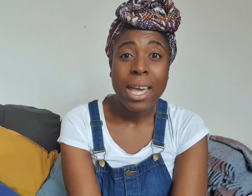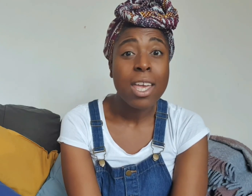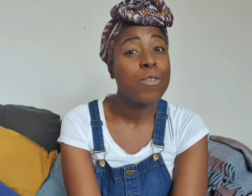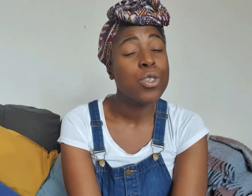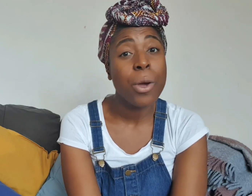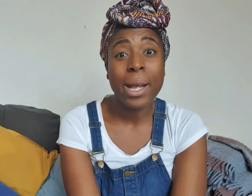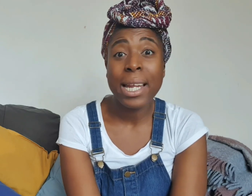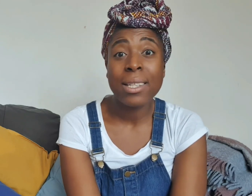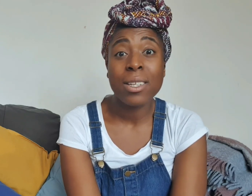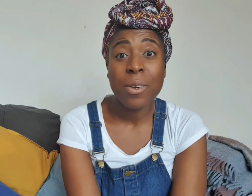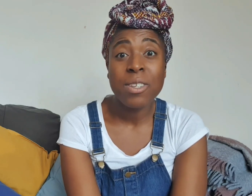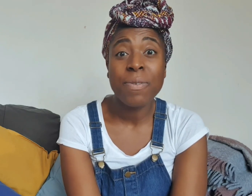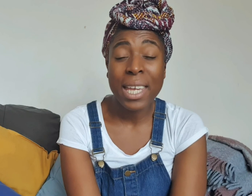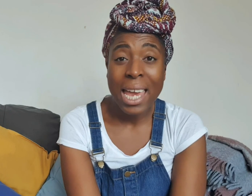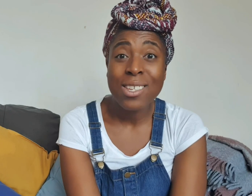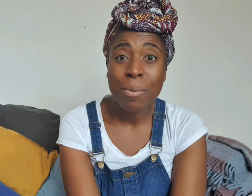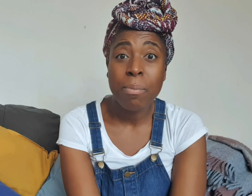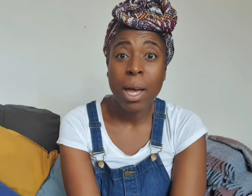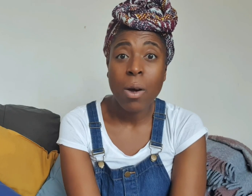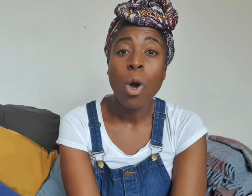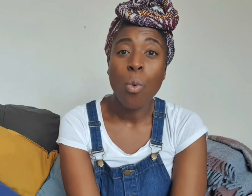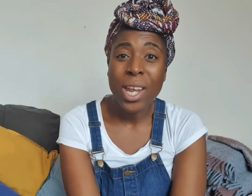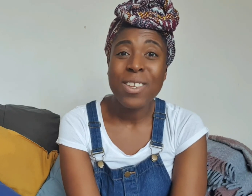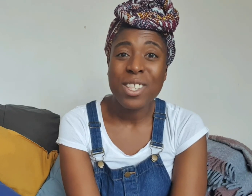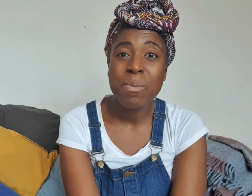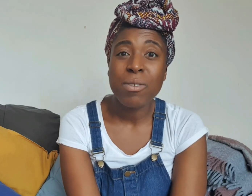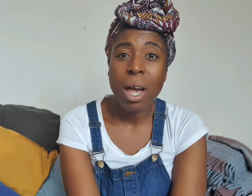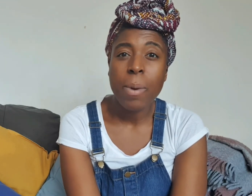if you don't click the notification bell when you subscribe.